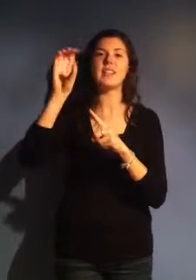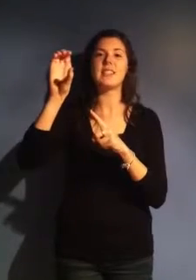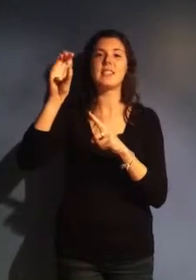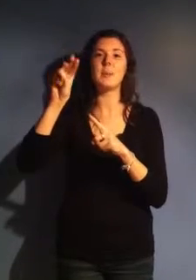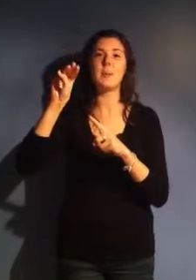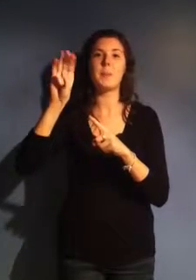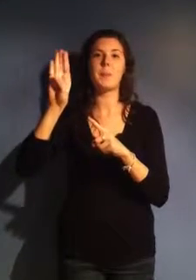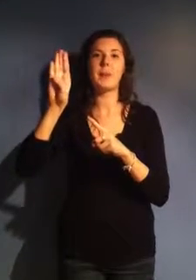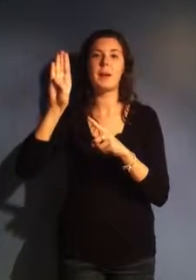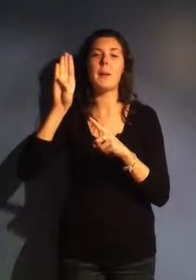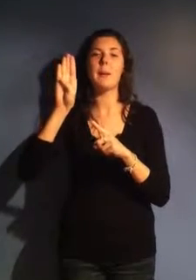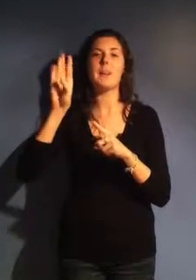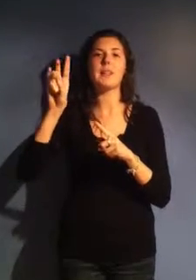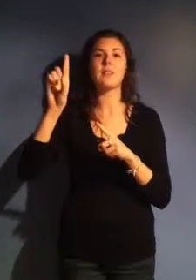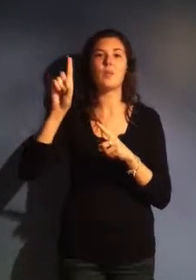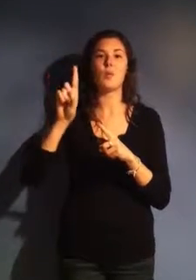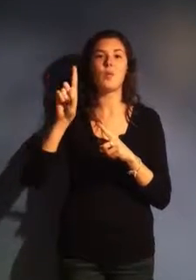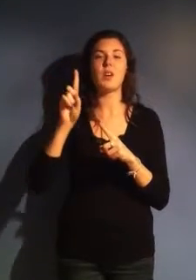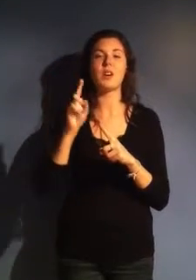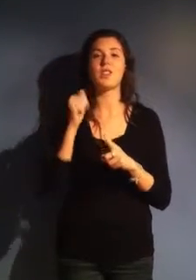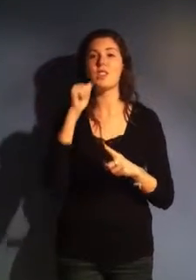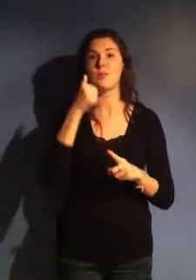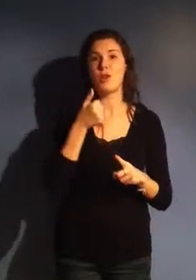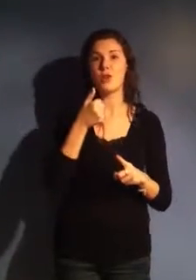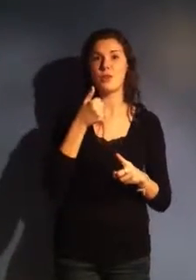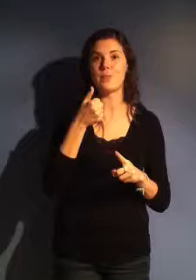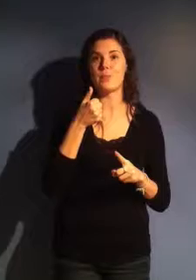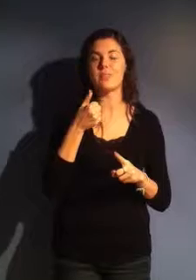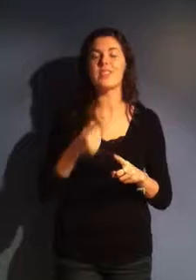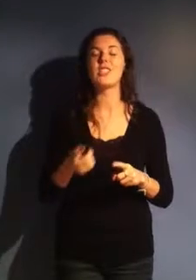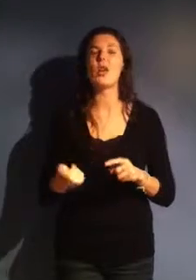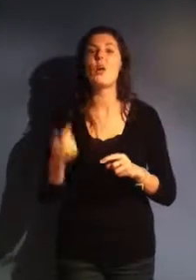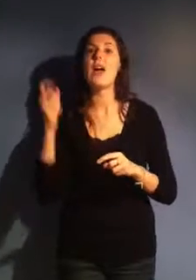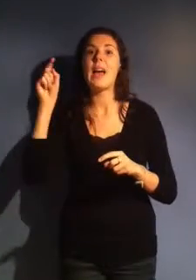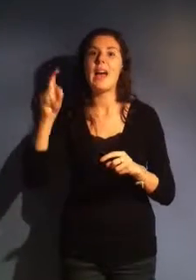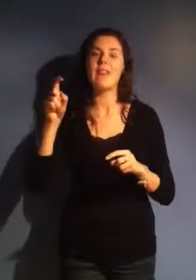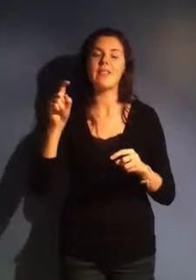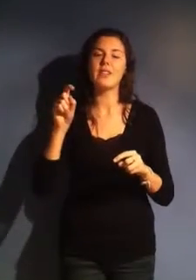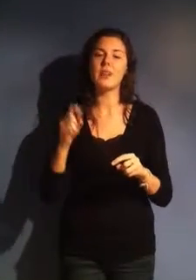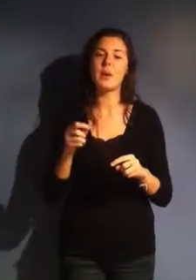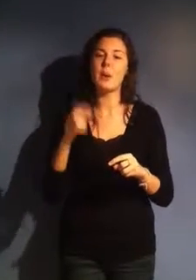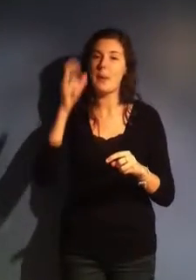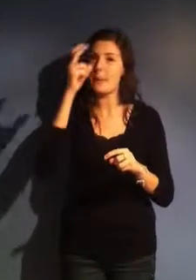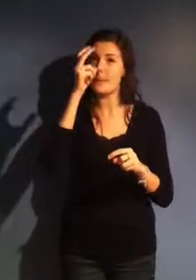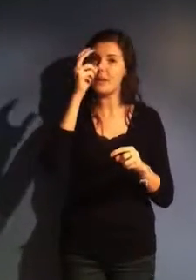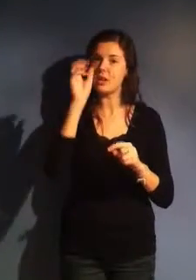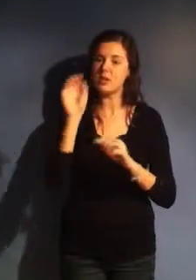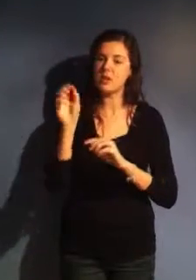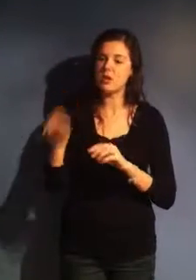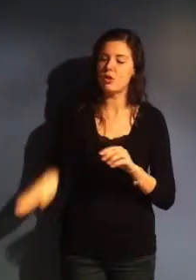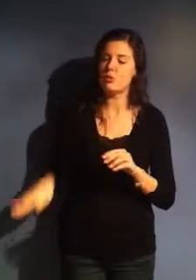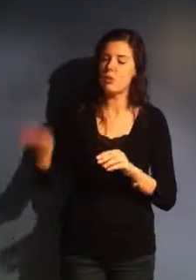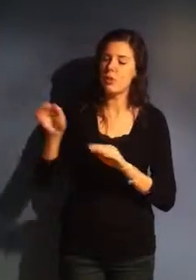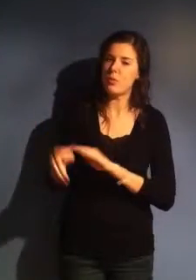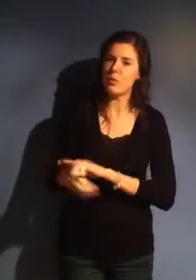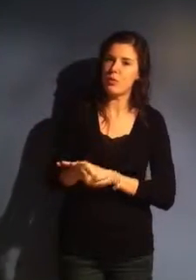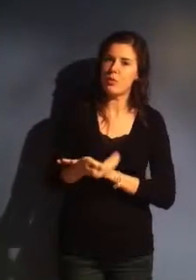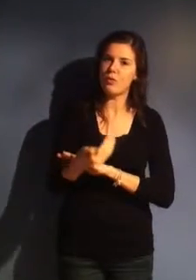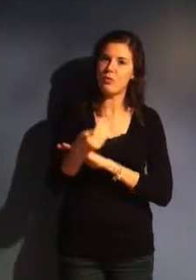overnight. And so I go into her catalog of DNA, and the number for NCMV B71 is